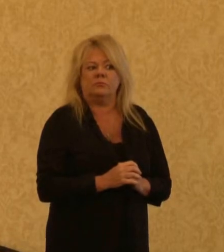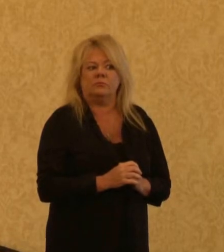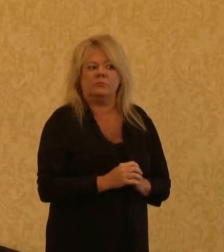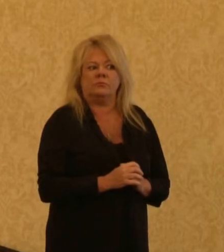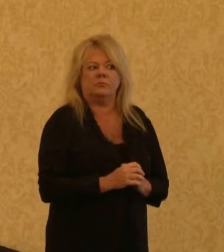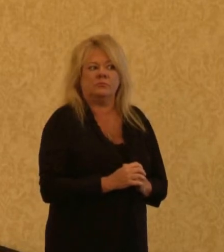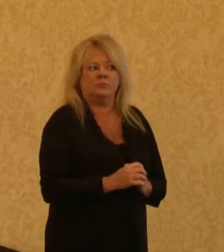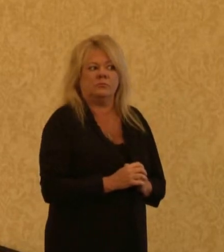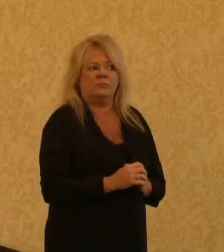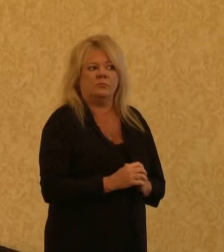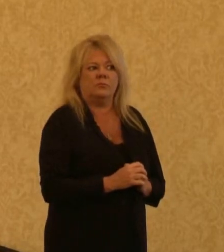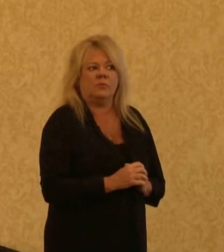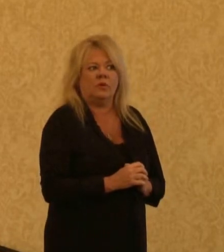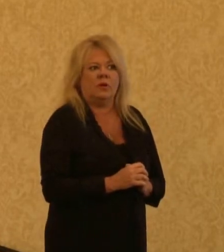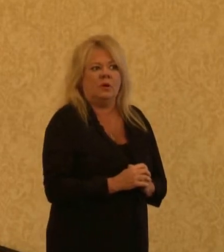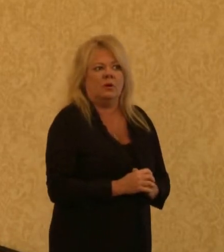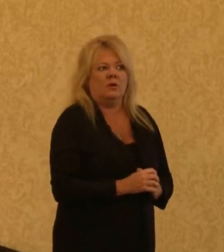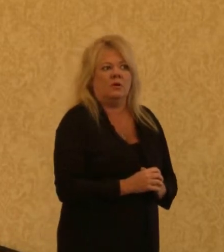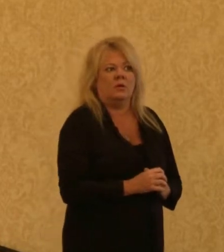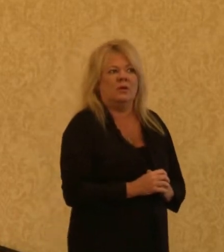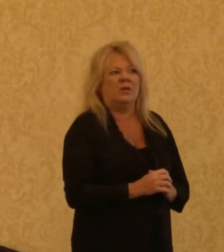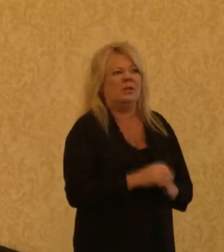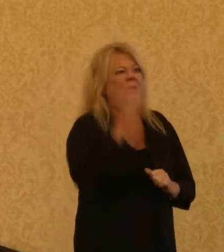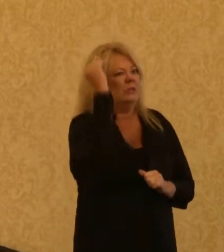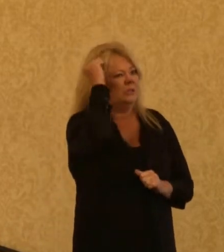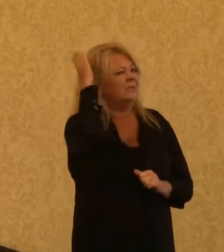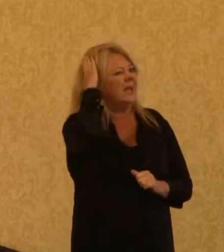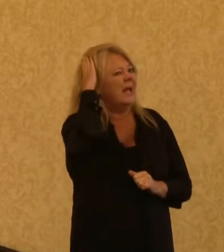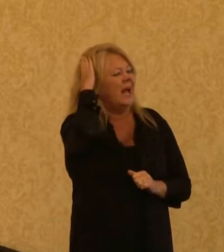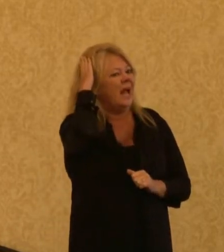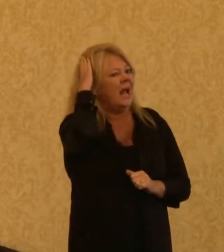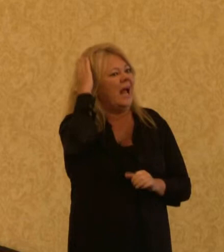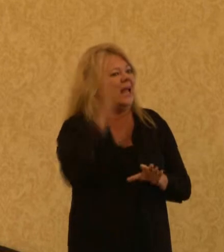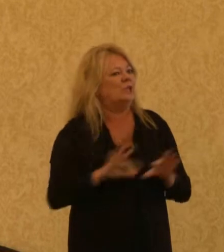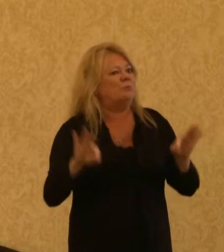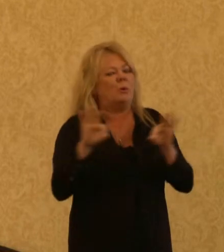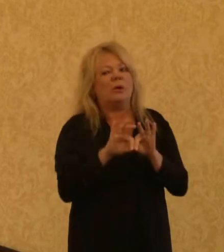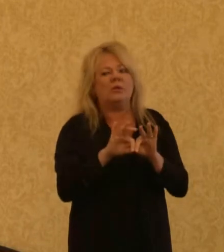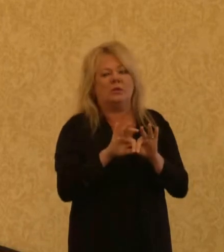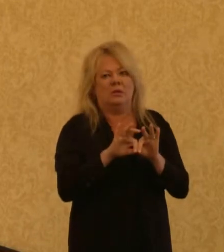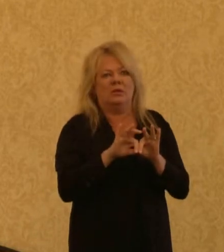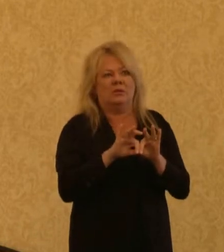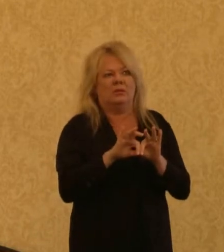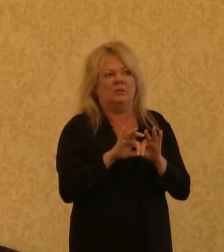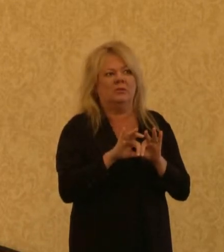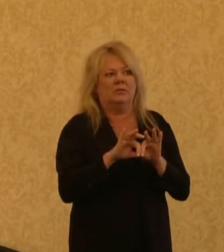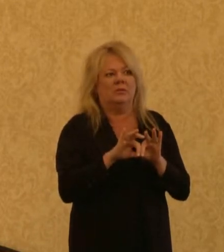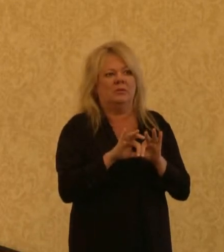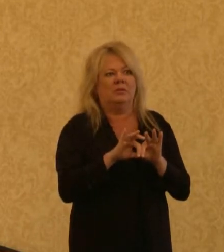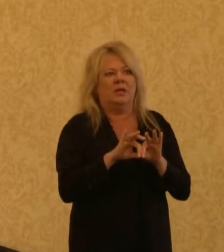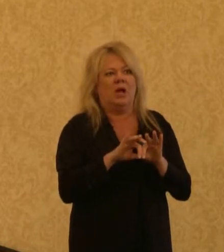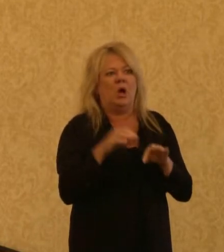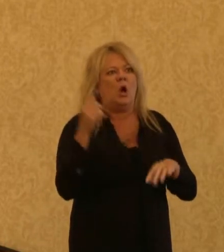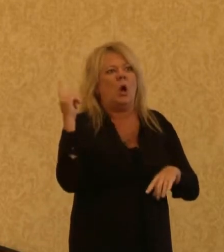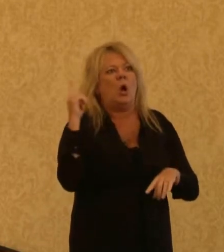age-appropriate reading skills. Or they may read, for example, you get a student who's